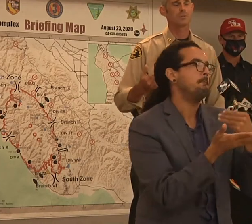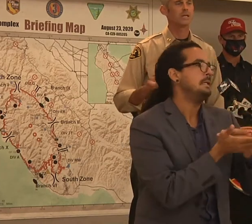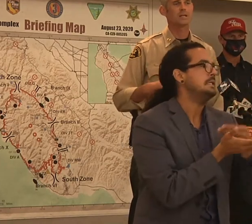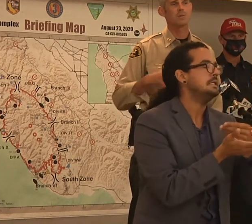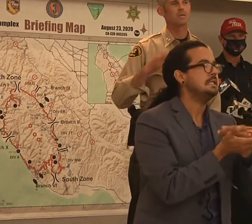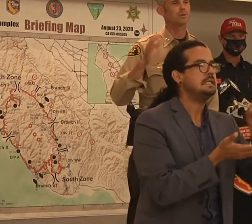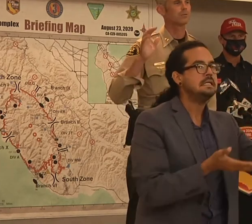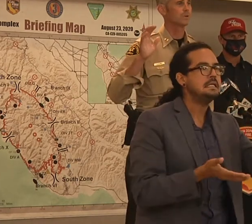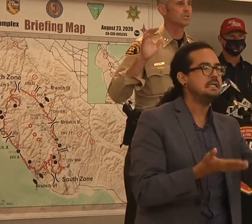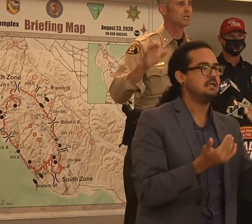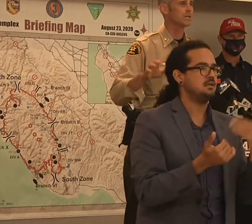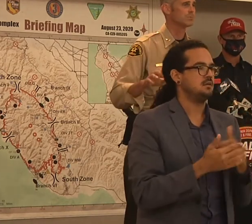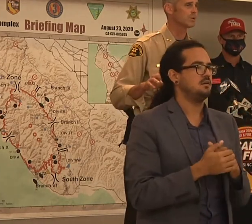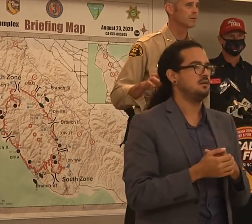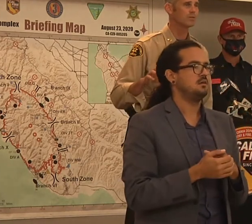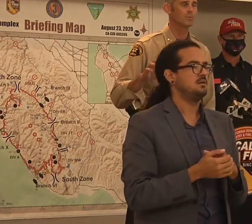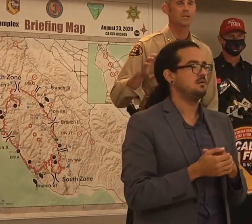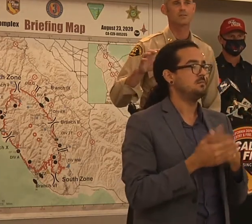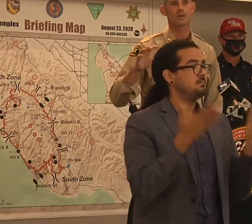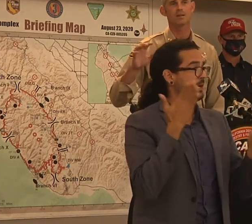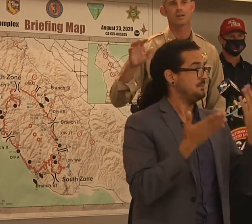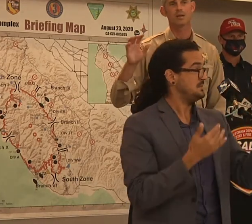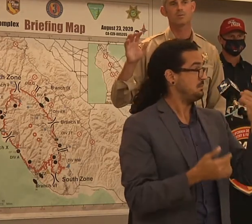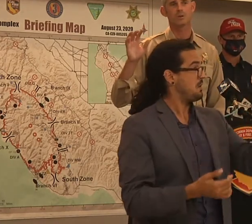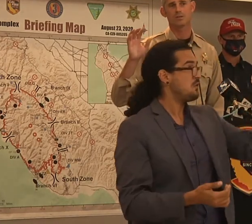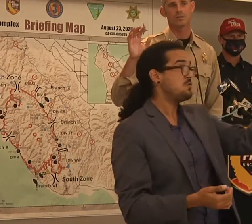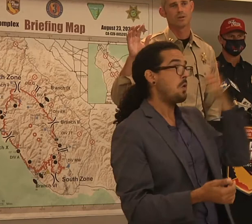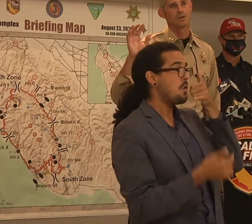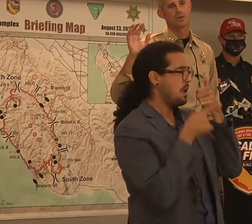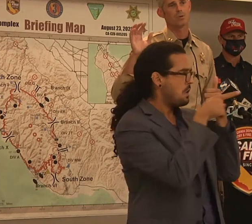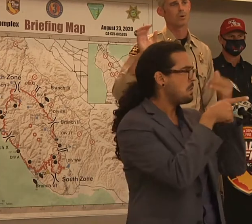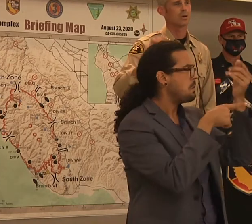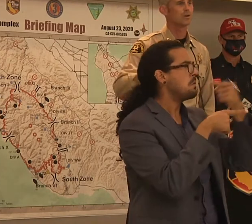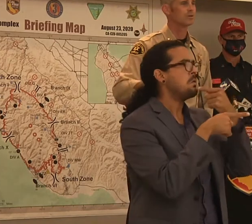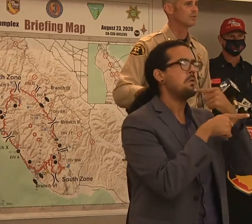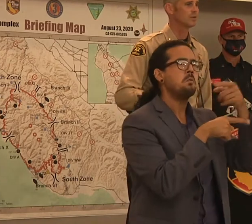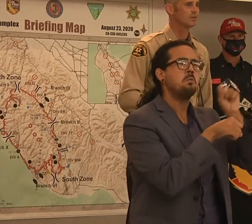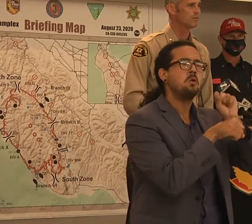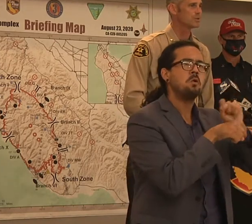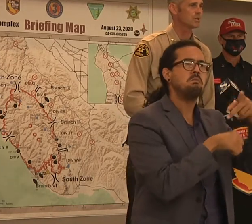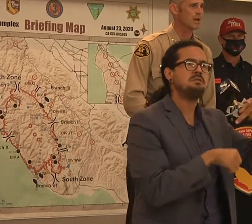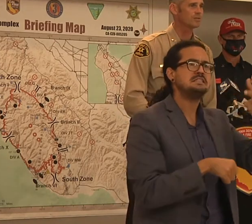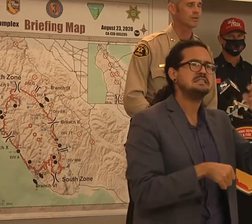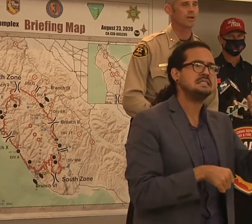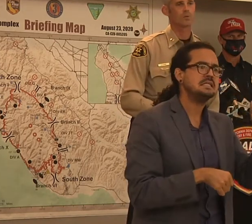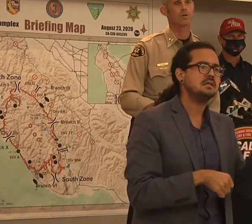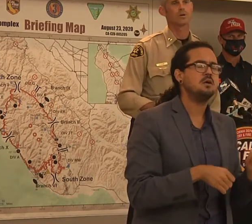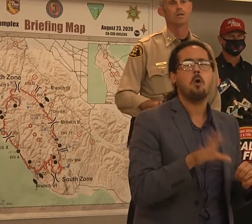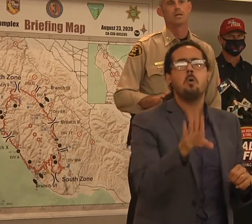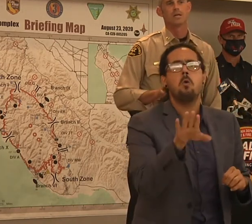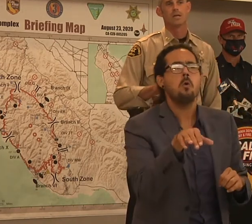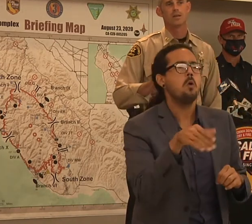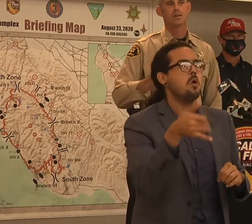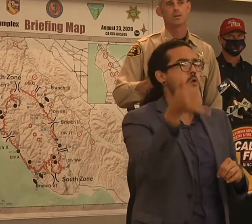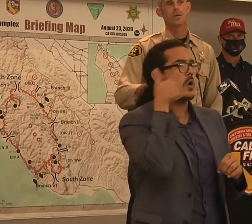could be somebody claiming to be from PG&E. It could be somebody saying that, hey, we're here to fix your gas line or